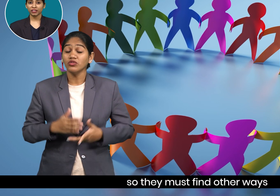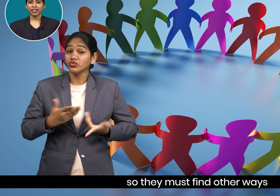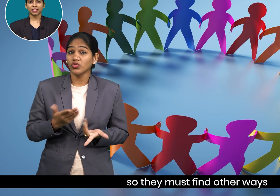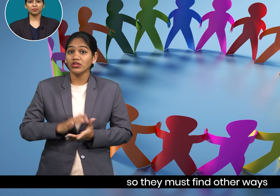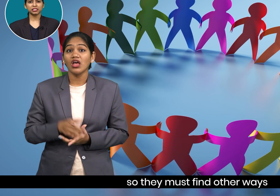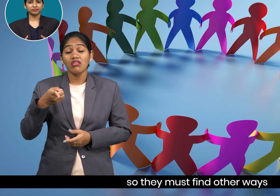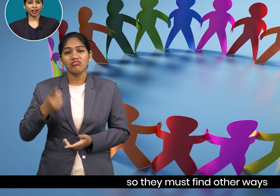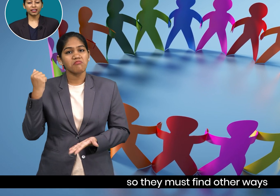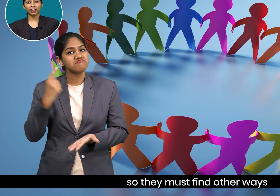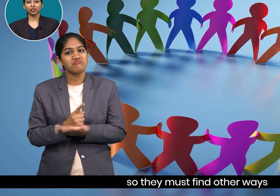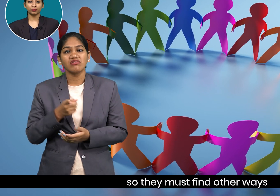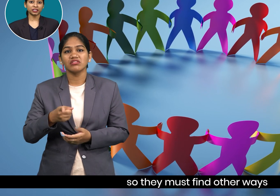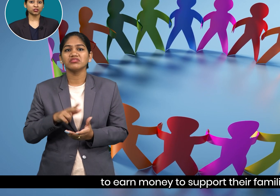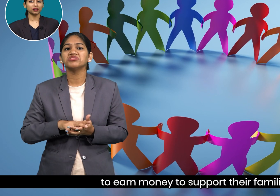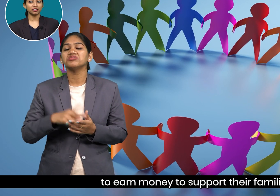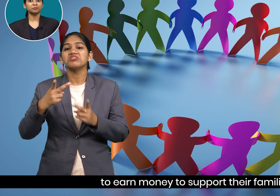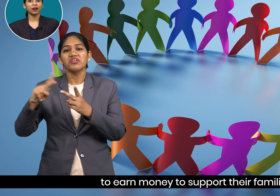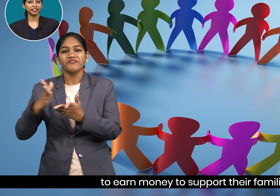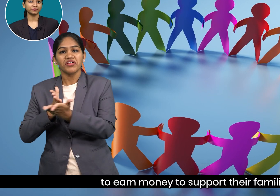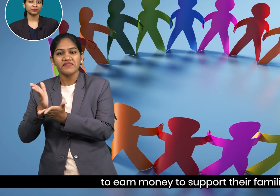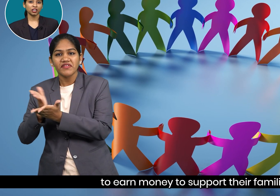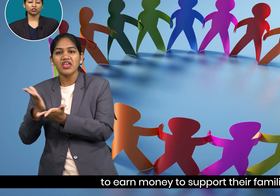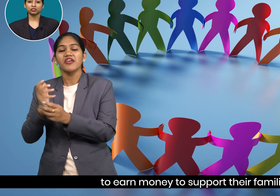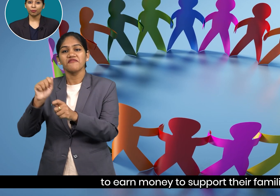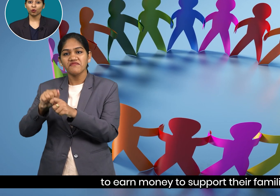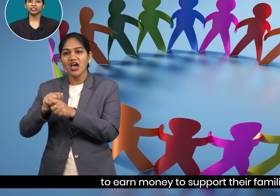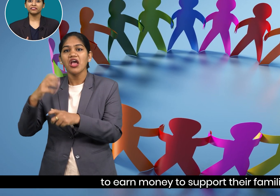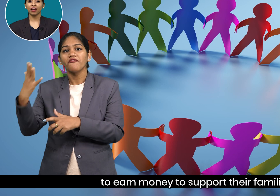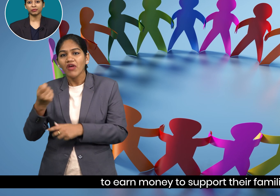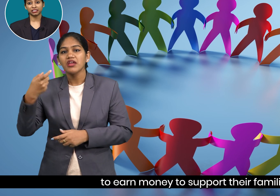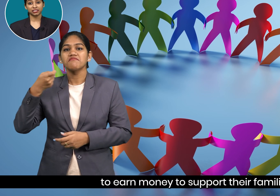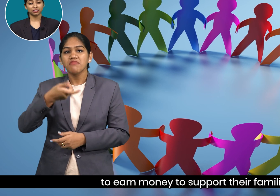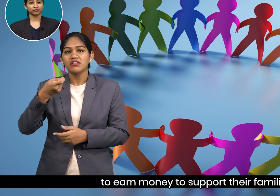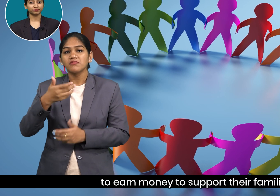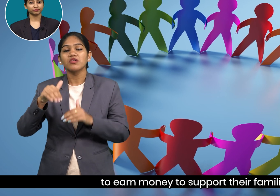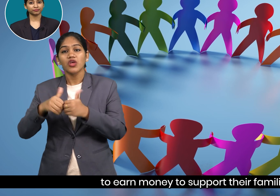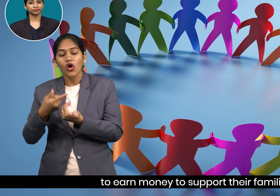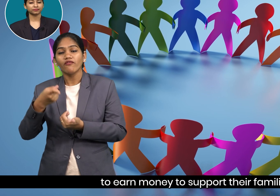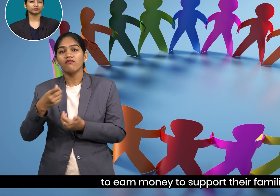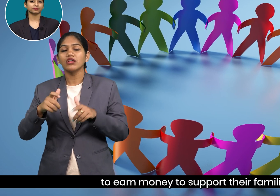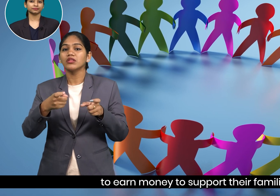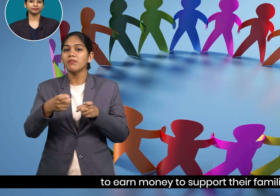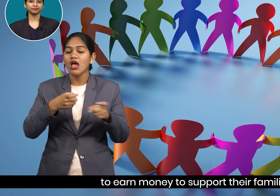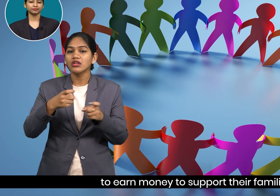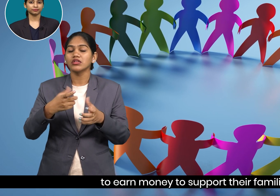So, they must find other ways to earn money to support their families.